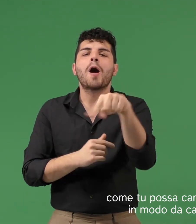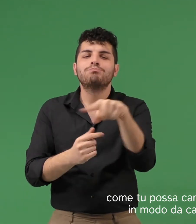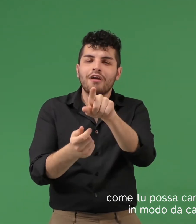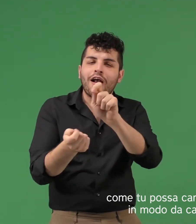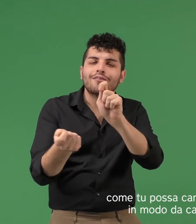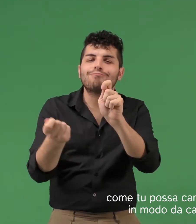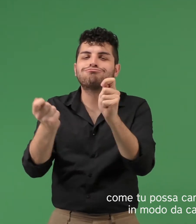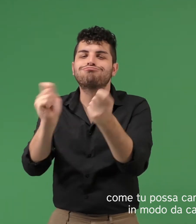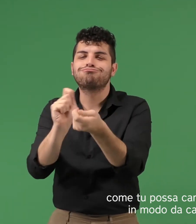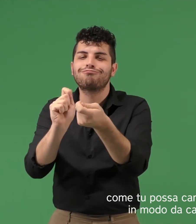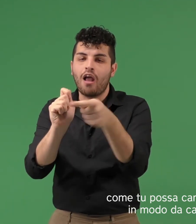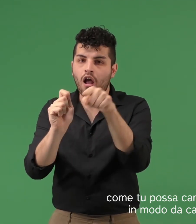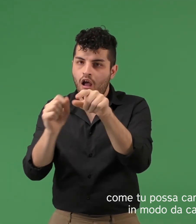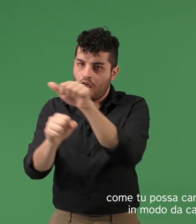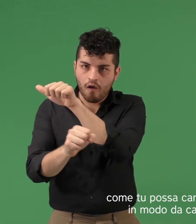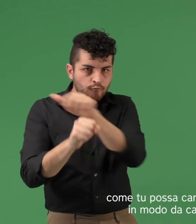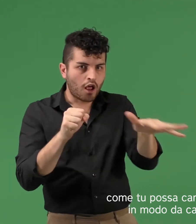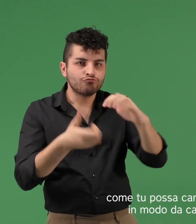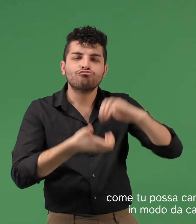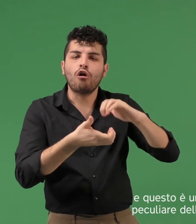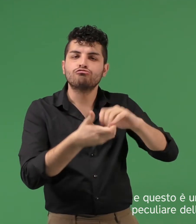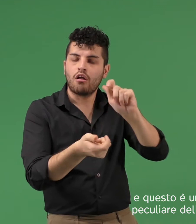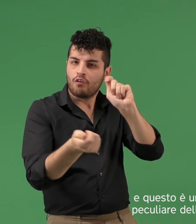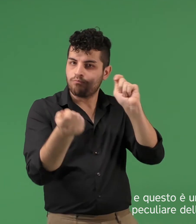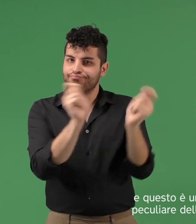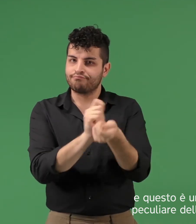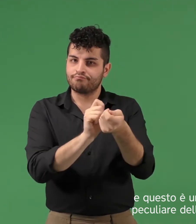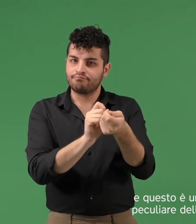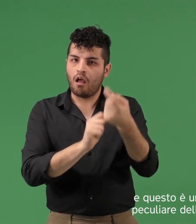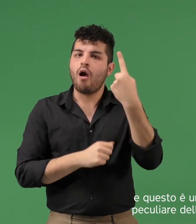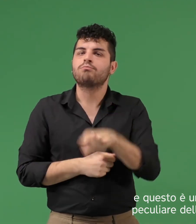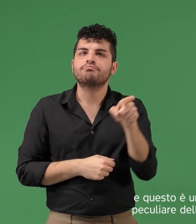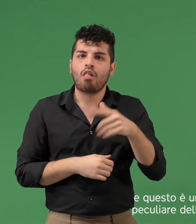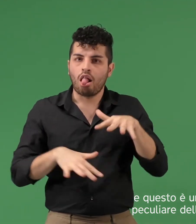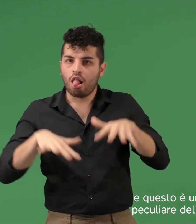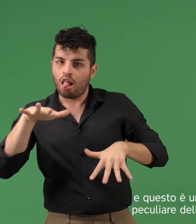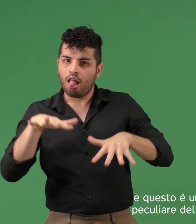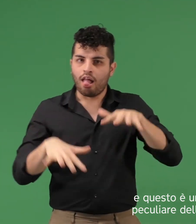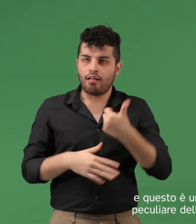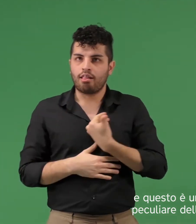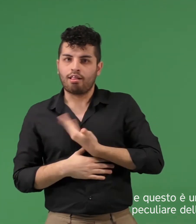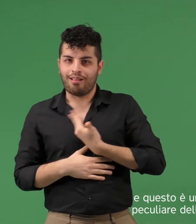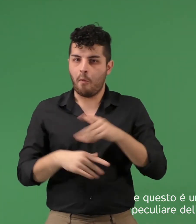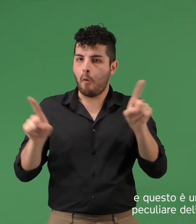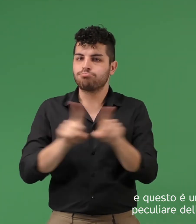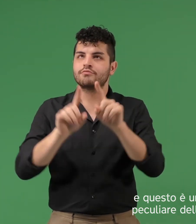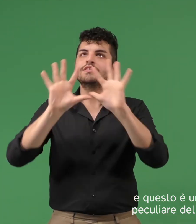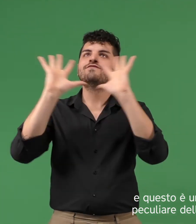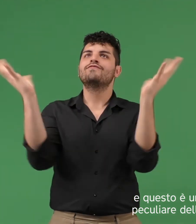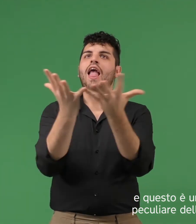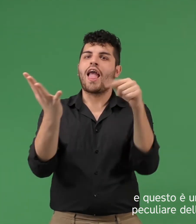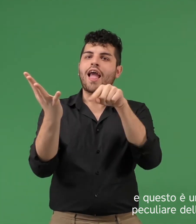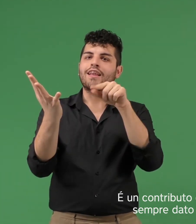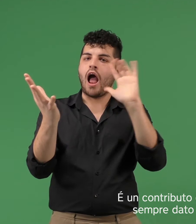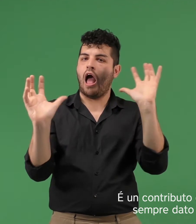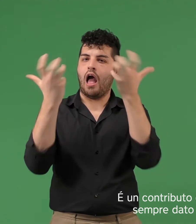how would you change your environment in order to change society? And this is a question that is squarely within